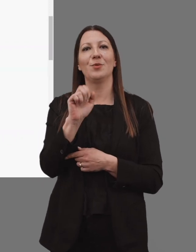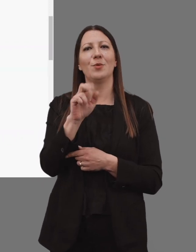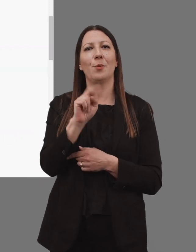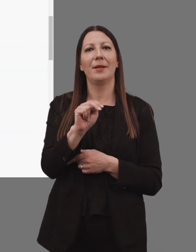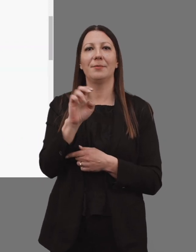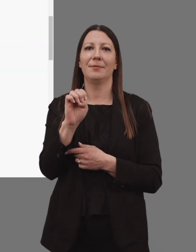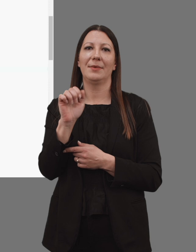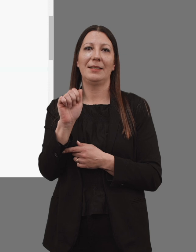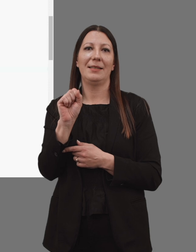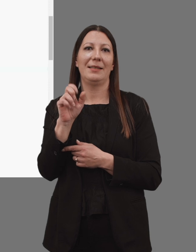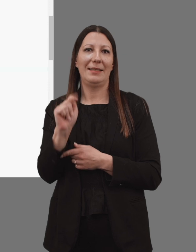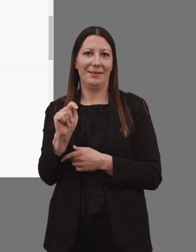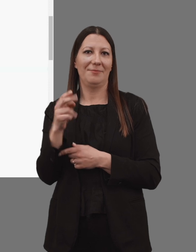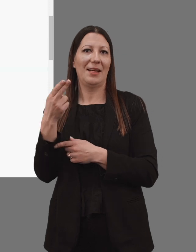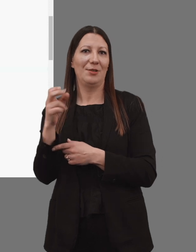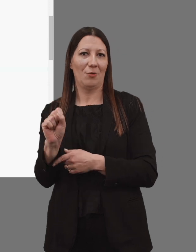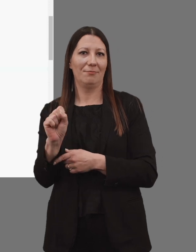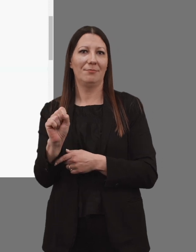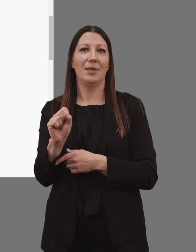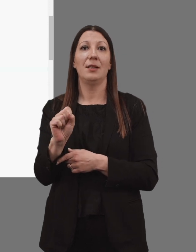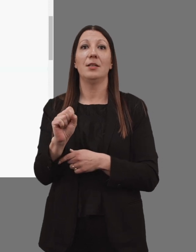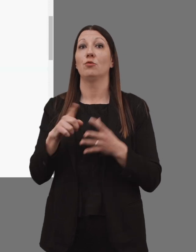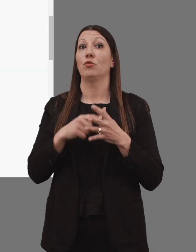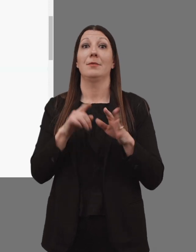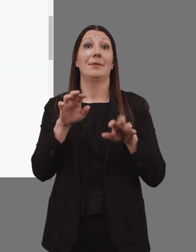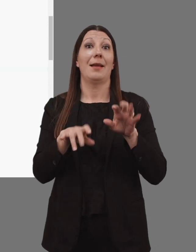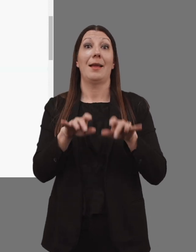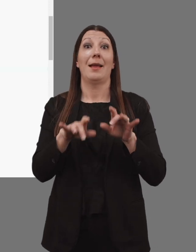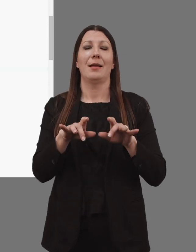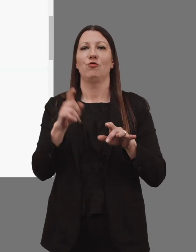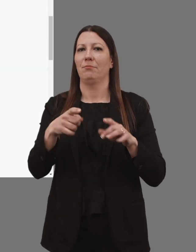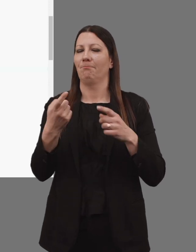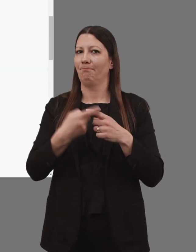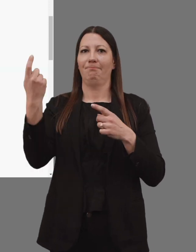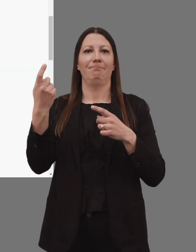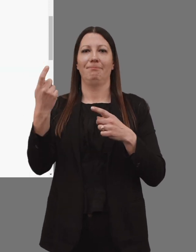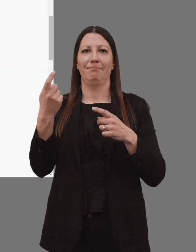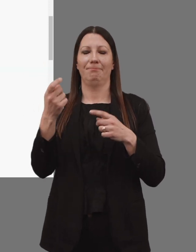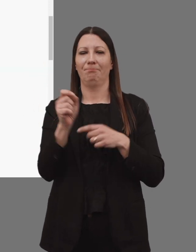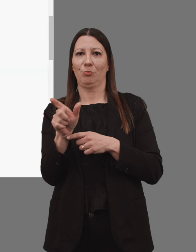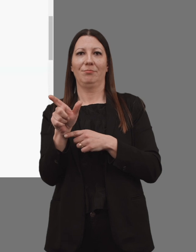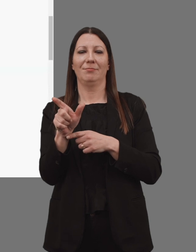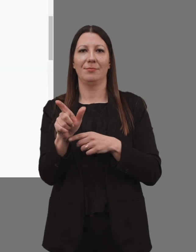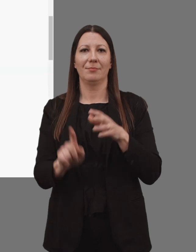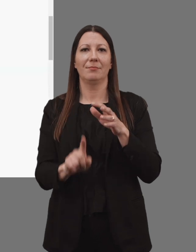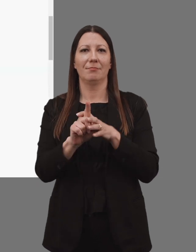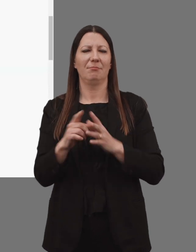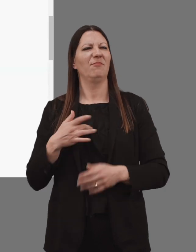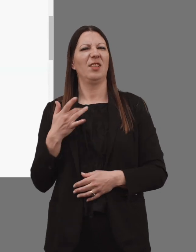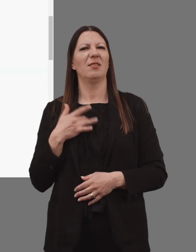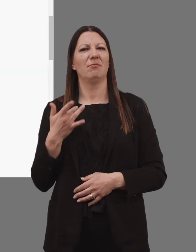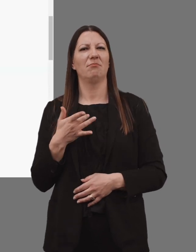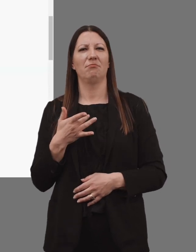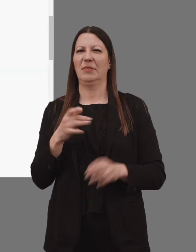can just start typing there, and then it should automatically populate here. Most, I would say every school in Manitoba